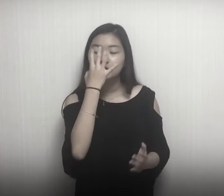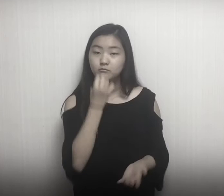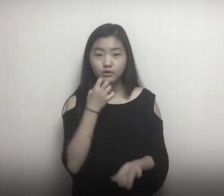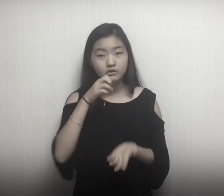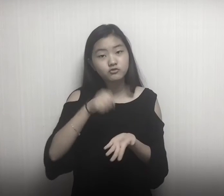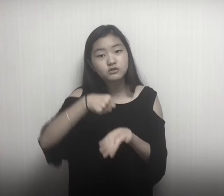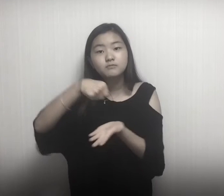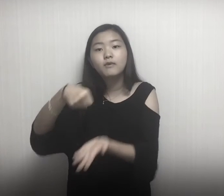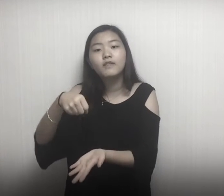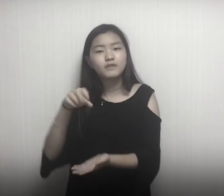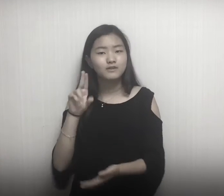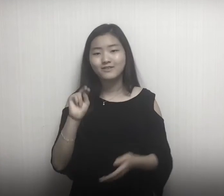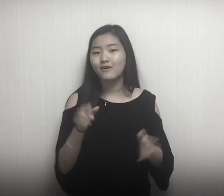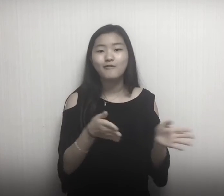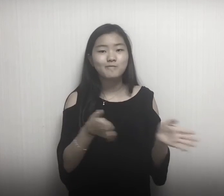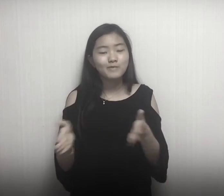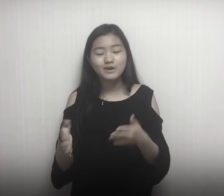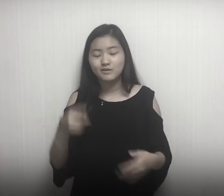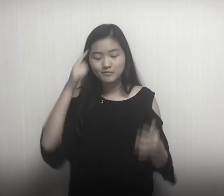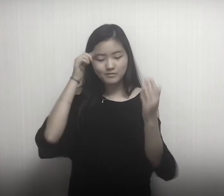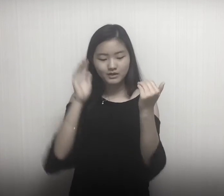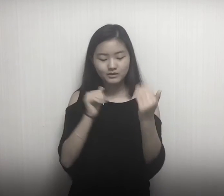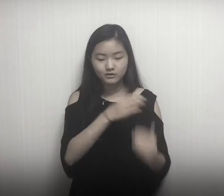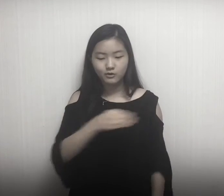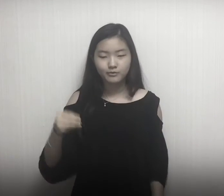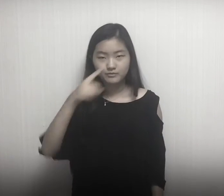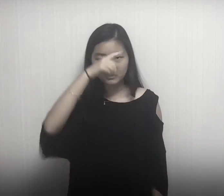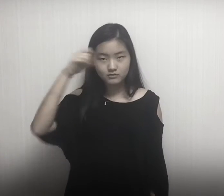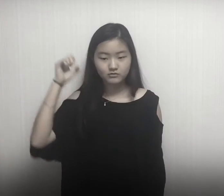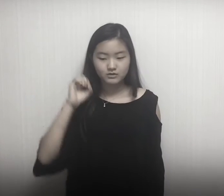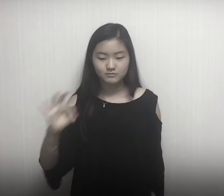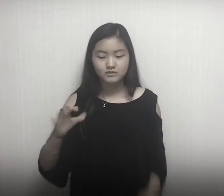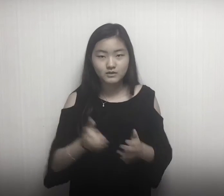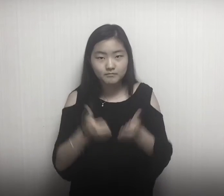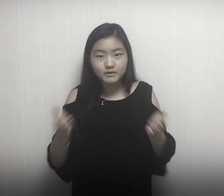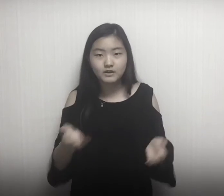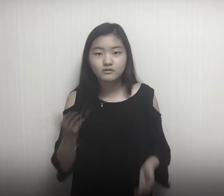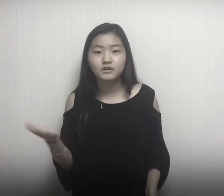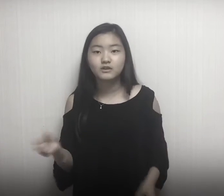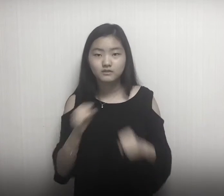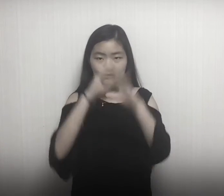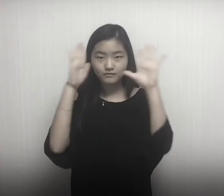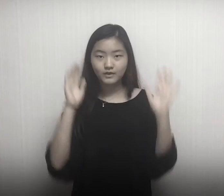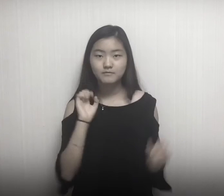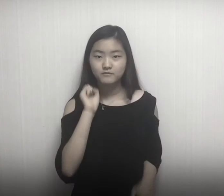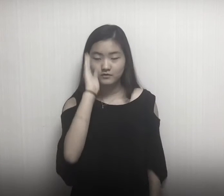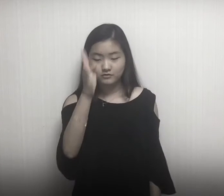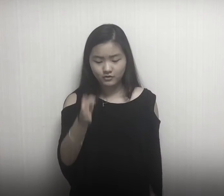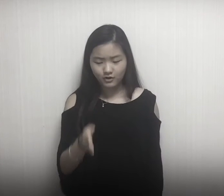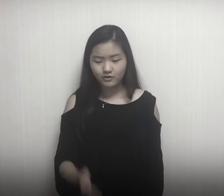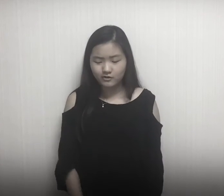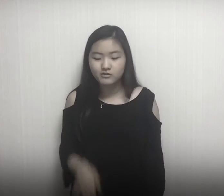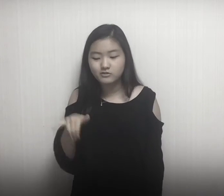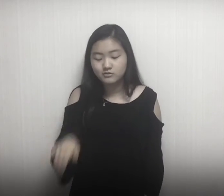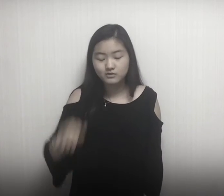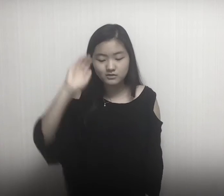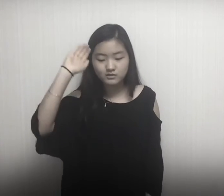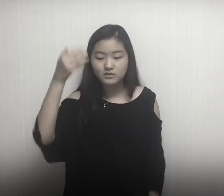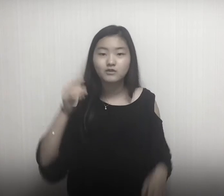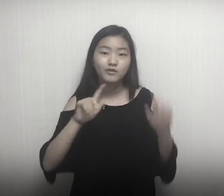A precious bundle of unmade plans Hopes and dreams of bigger things A bright future, so it seemed